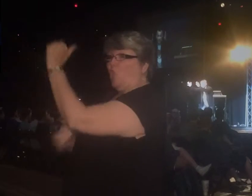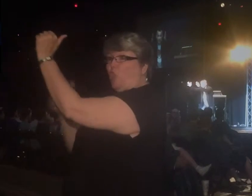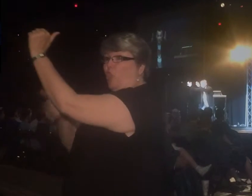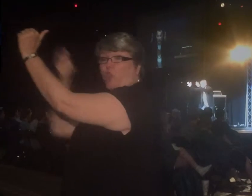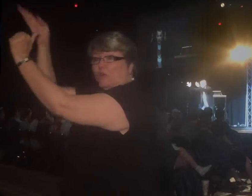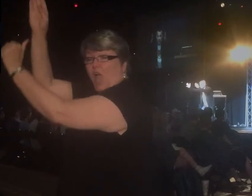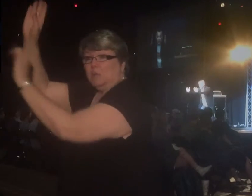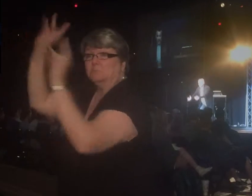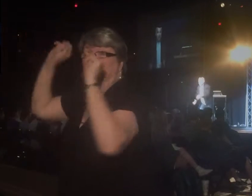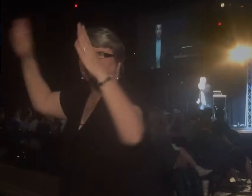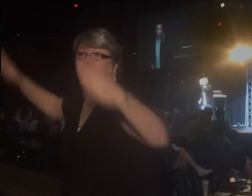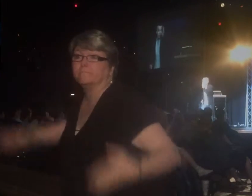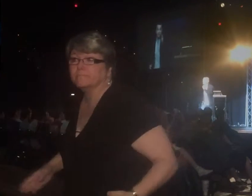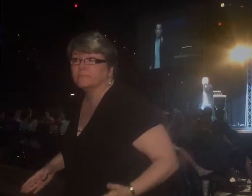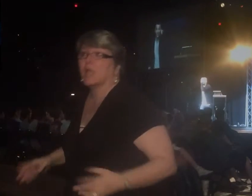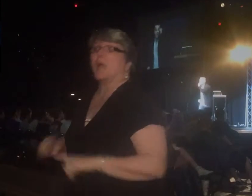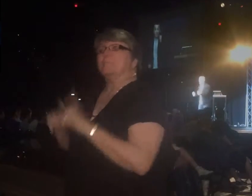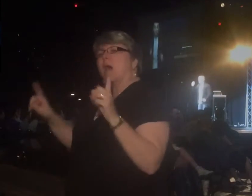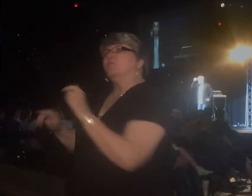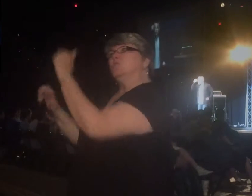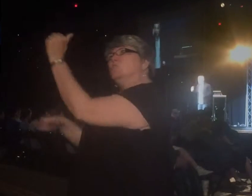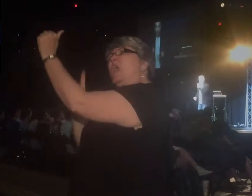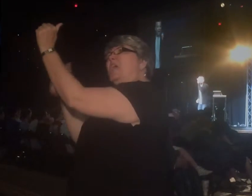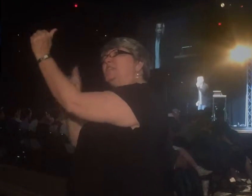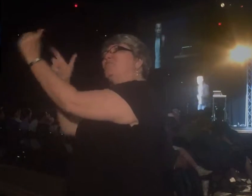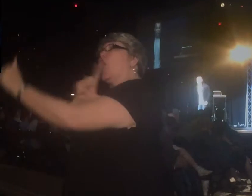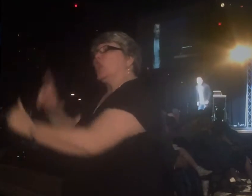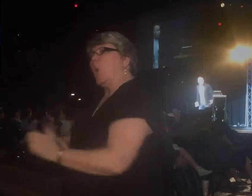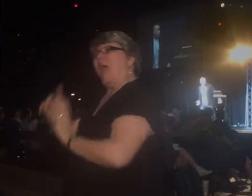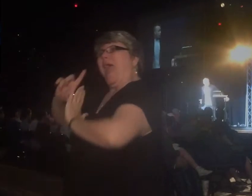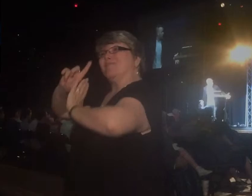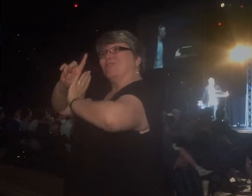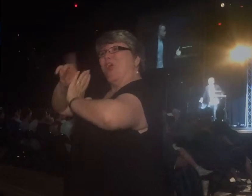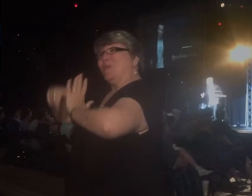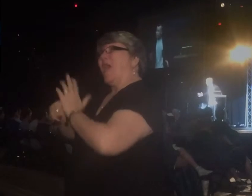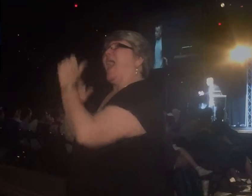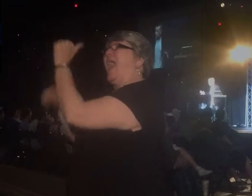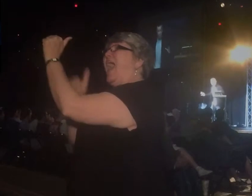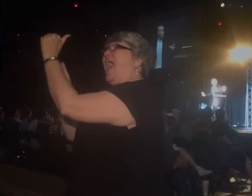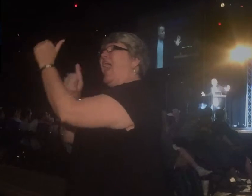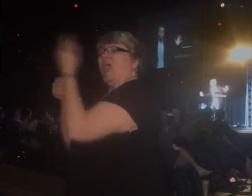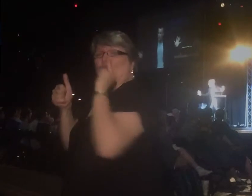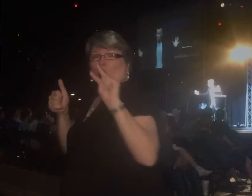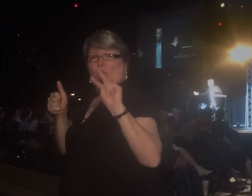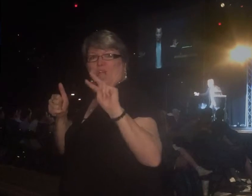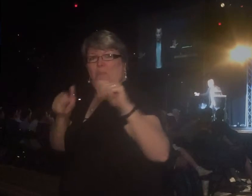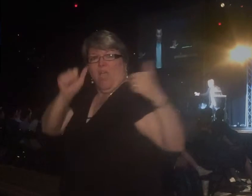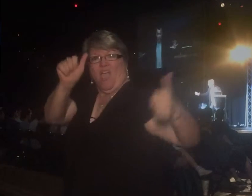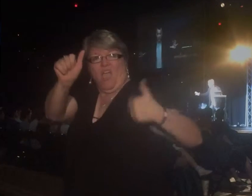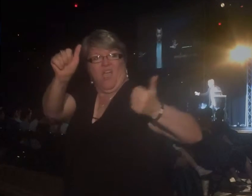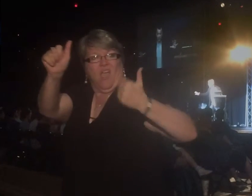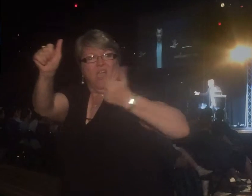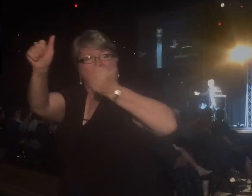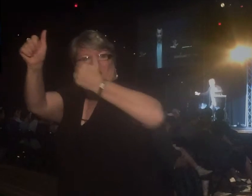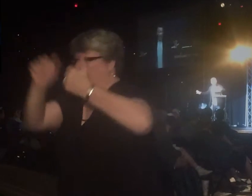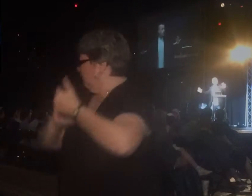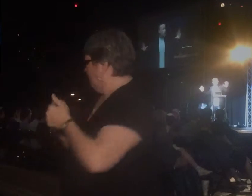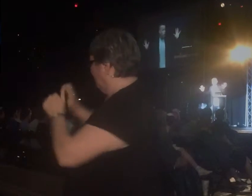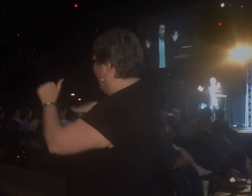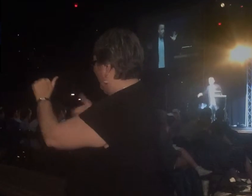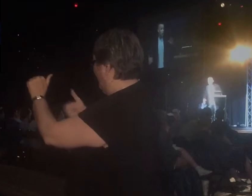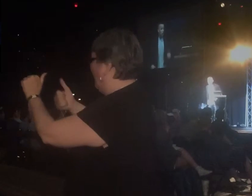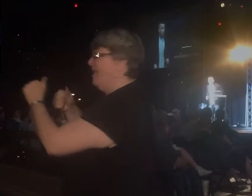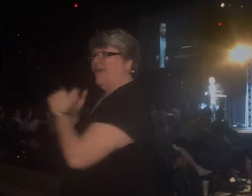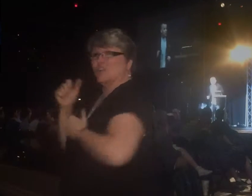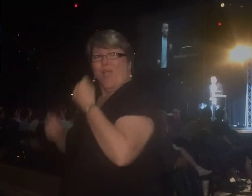of God. And yet when you chase after the Lord, after a while, you're gonna look around and there's gonna be people chasing along with you. And as